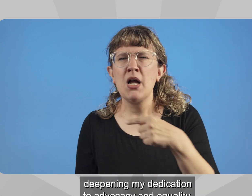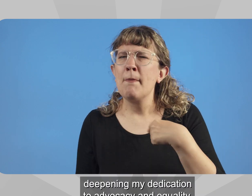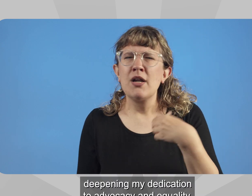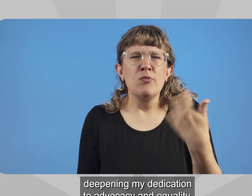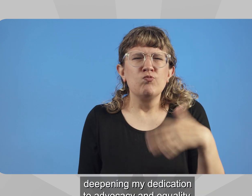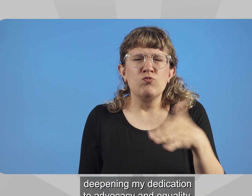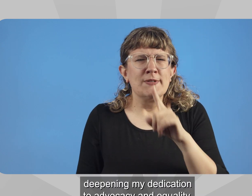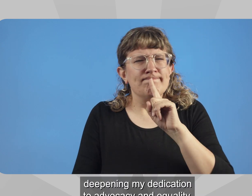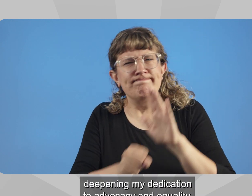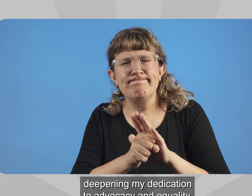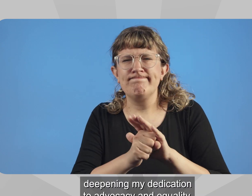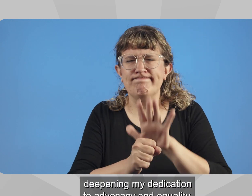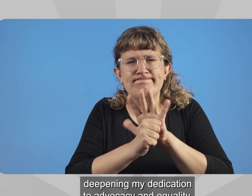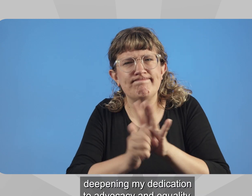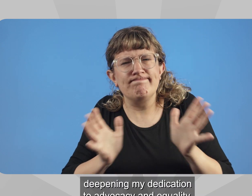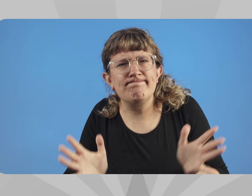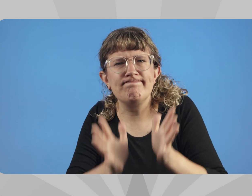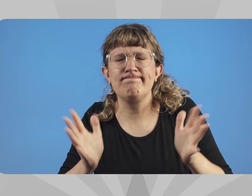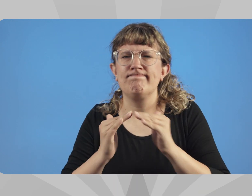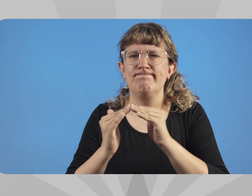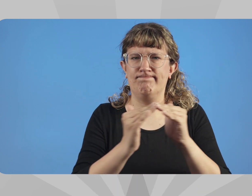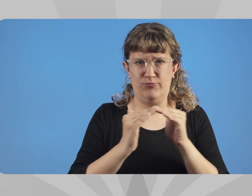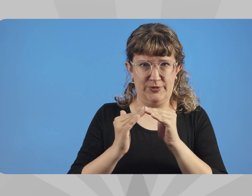my dedication to advocacy and equality.